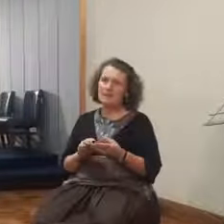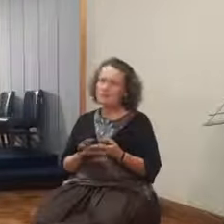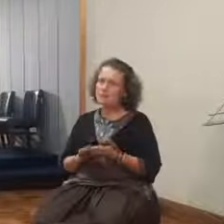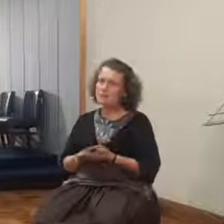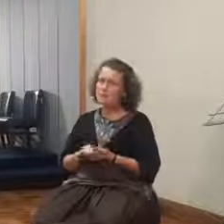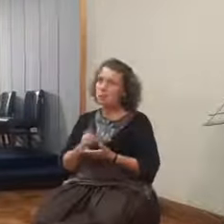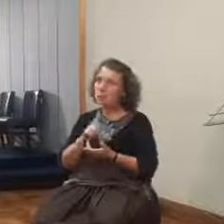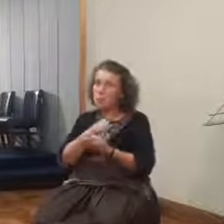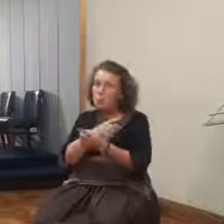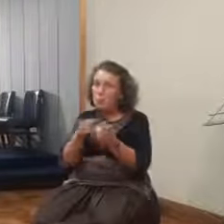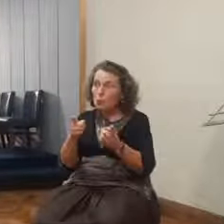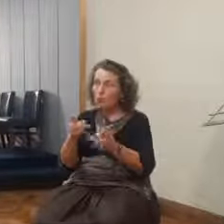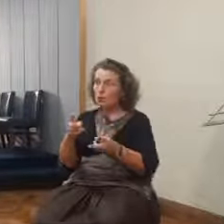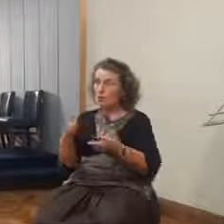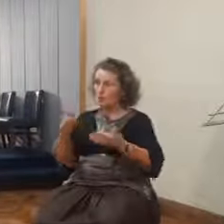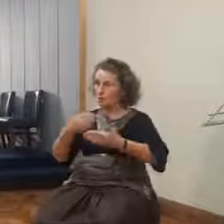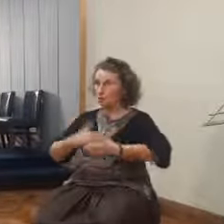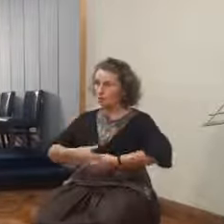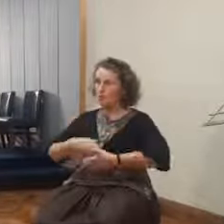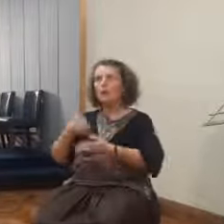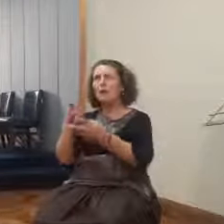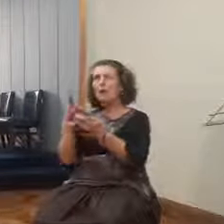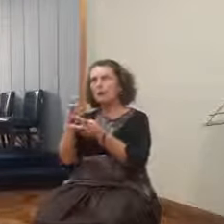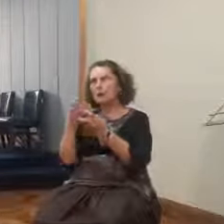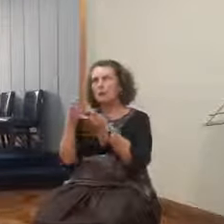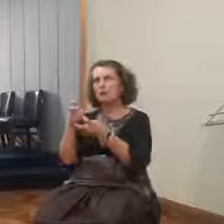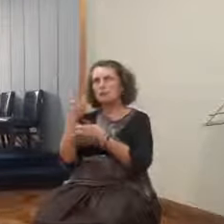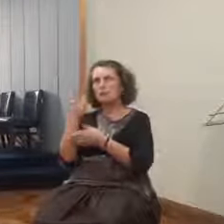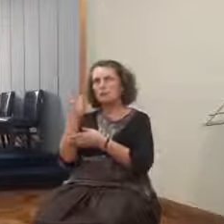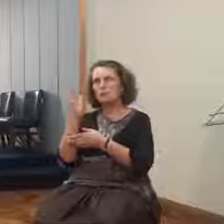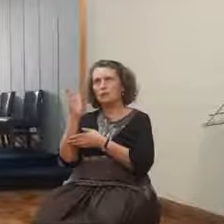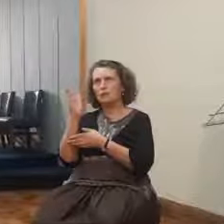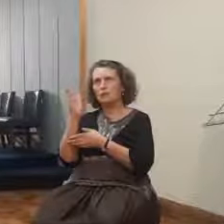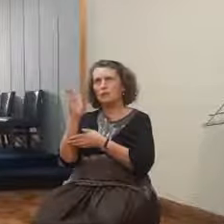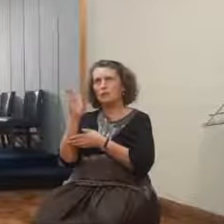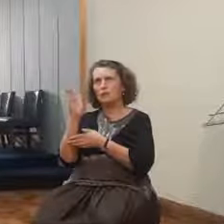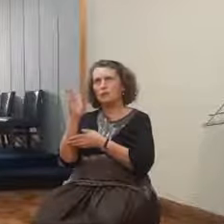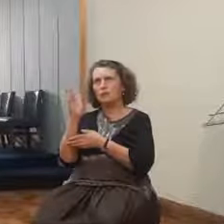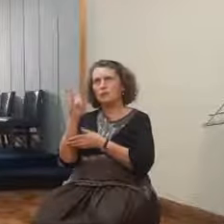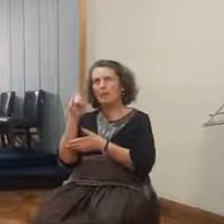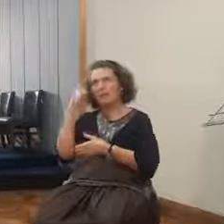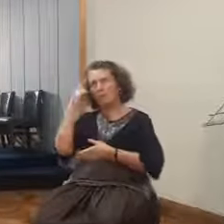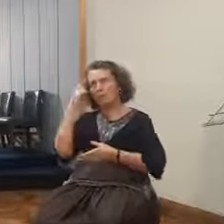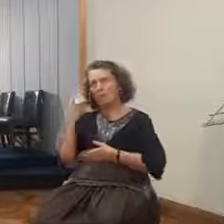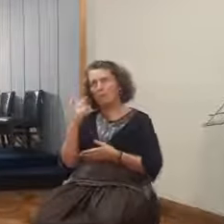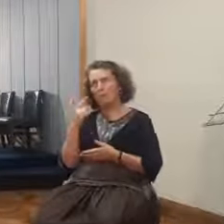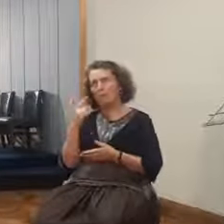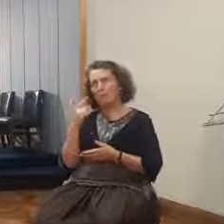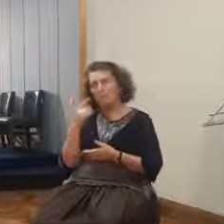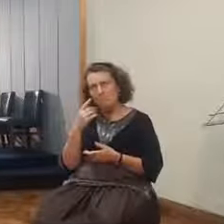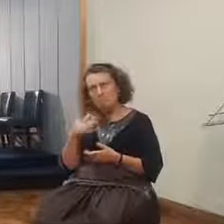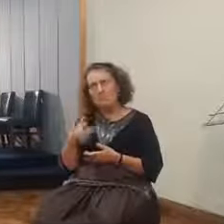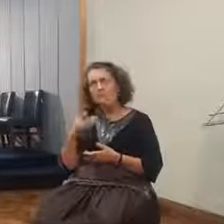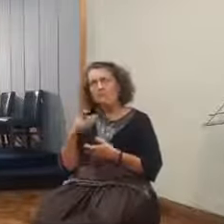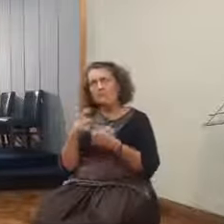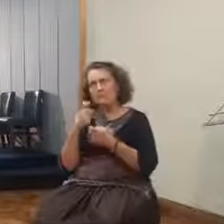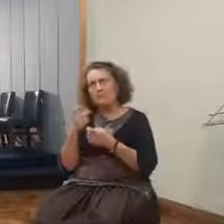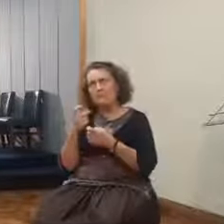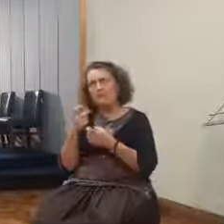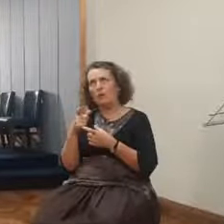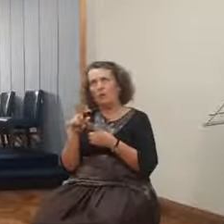study and you can't say yourself personally, I know the Lord, I've sought the Savior, he's forgiven